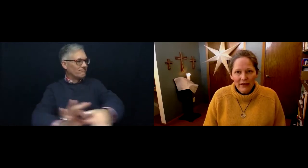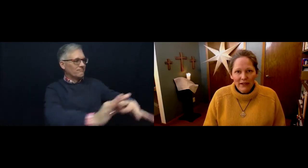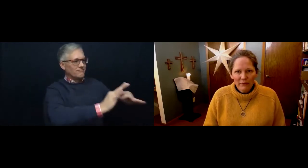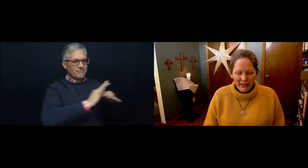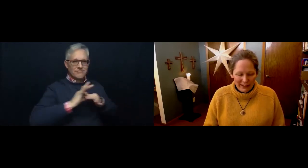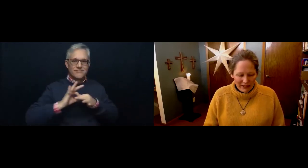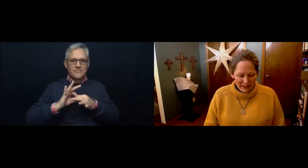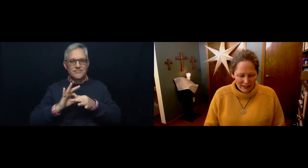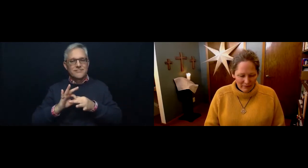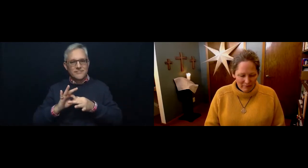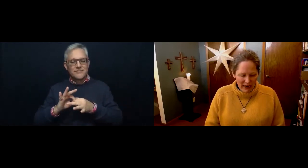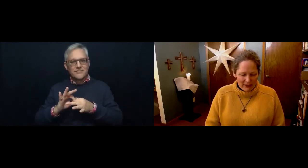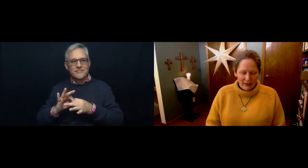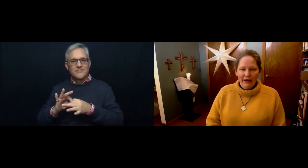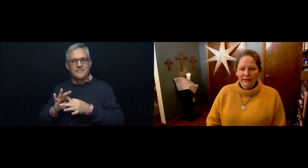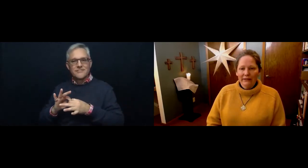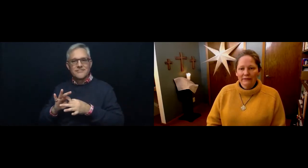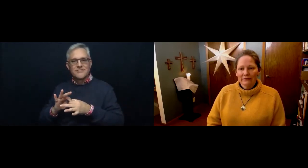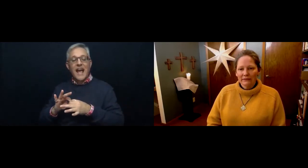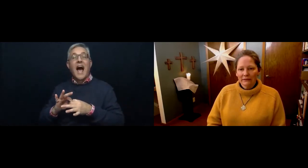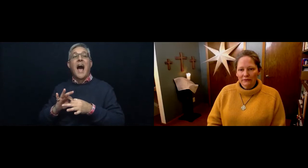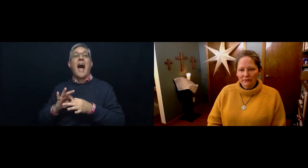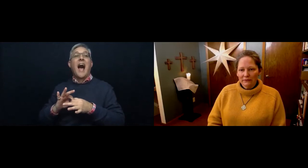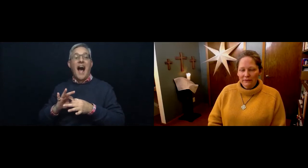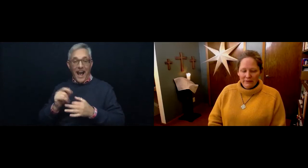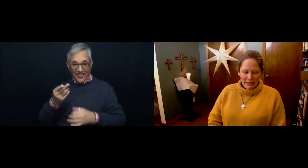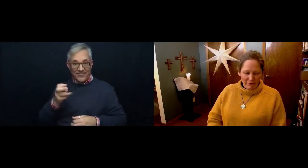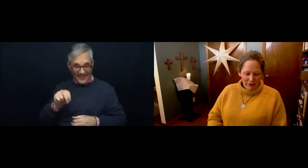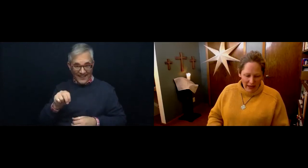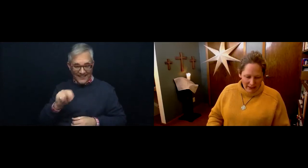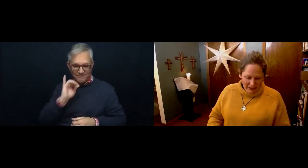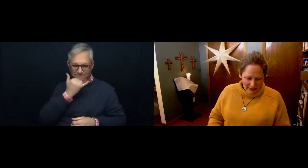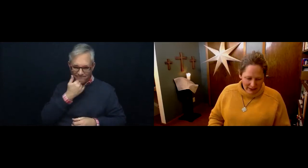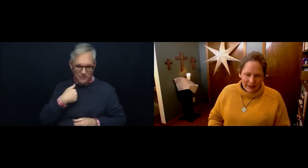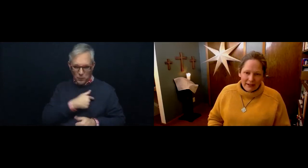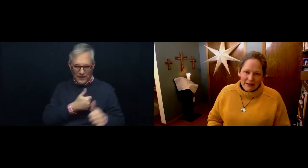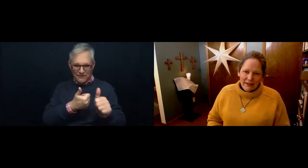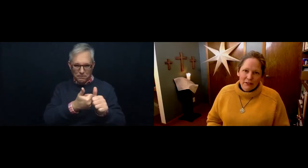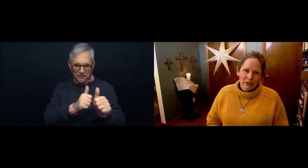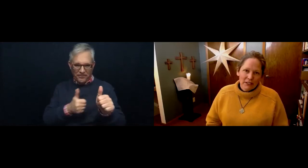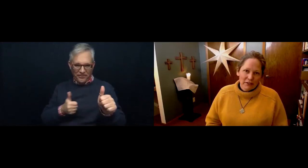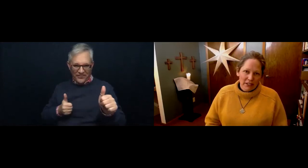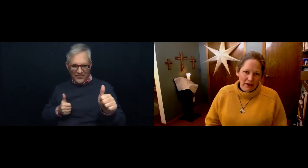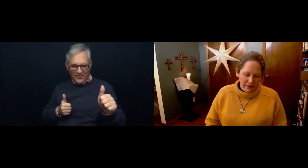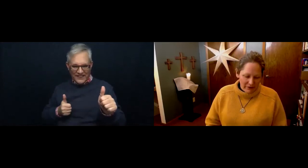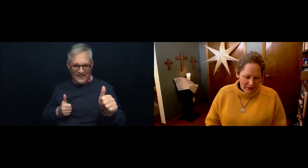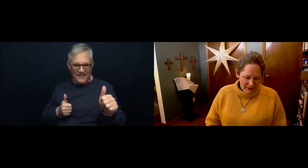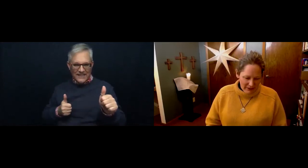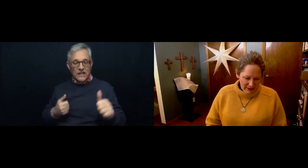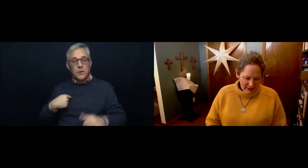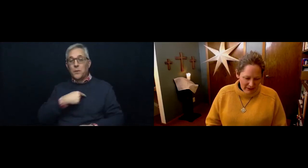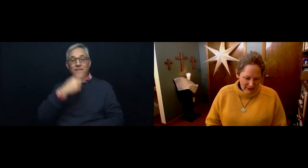And then we kind of backslide. We forget to trust